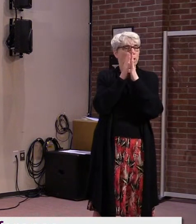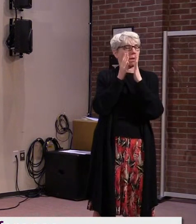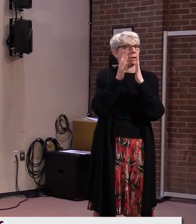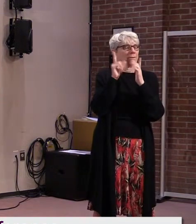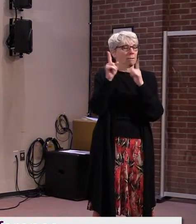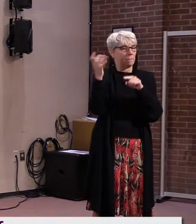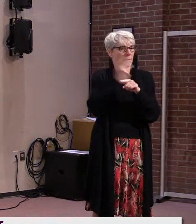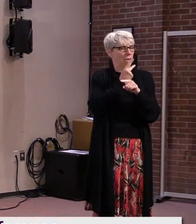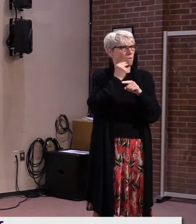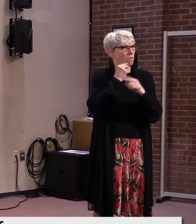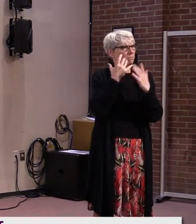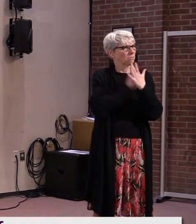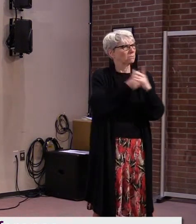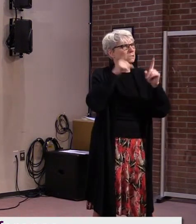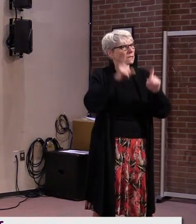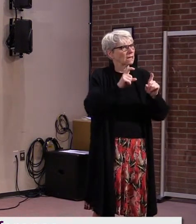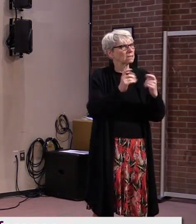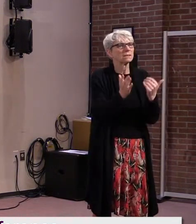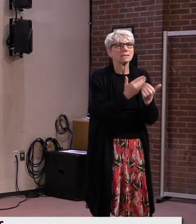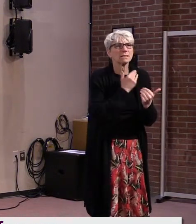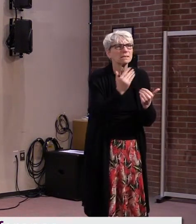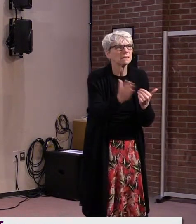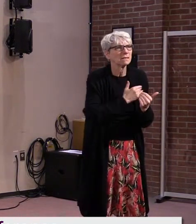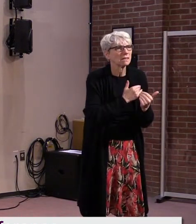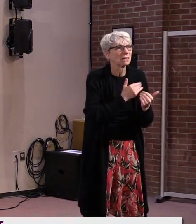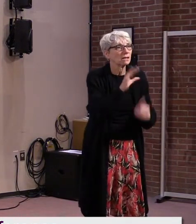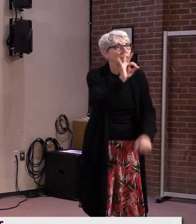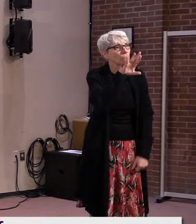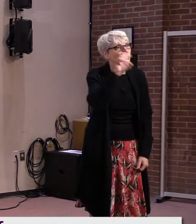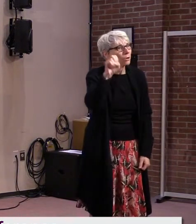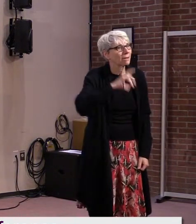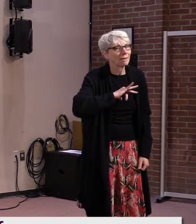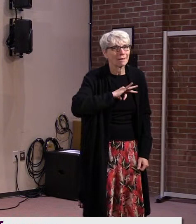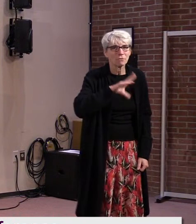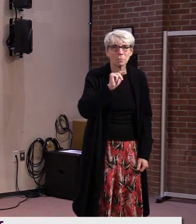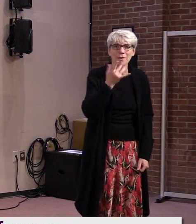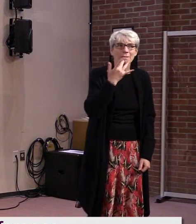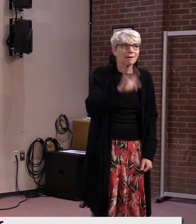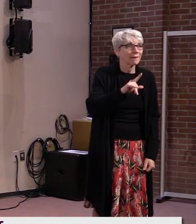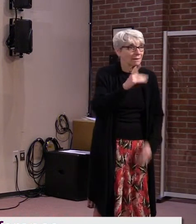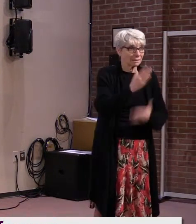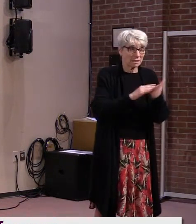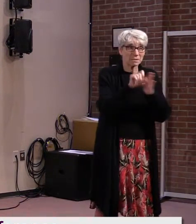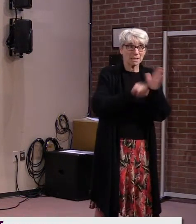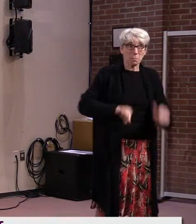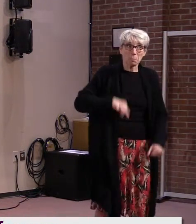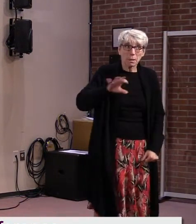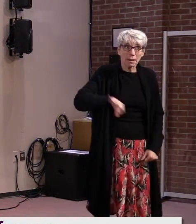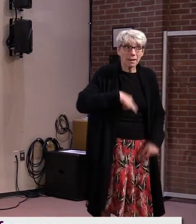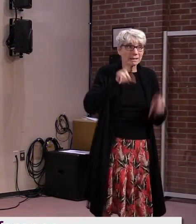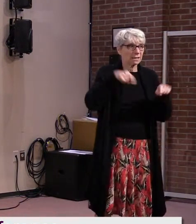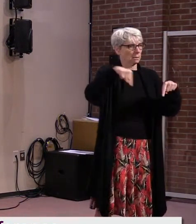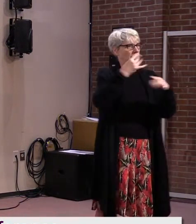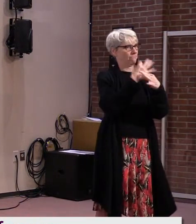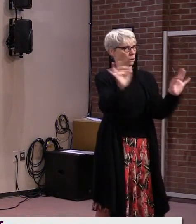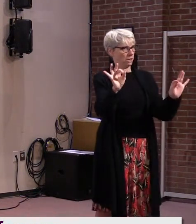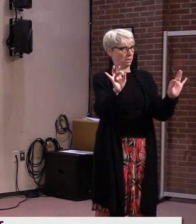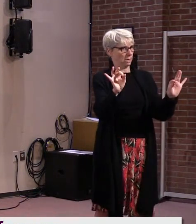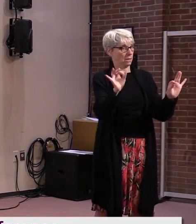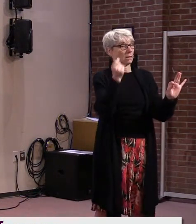easy, and unlike some states here in the United States, in Vermont, it's free. Over the last 7 days,